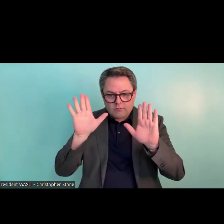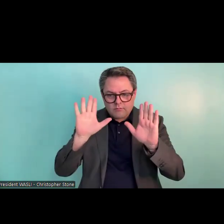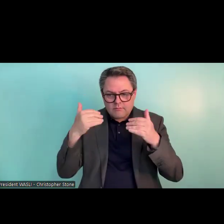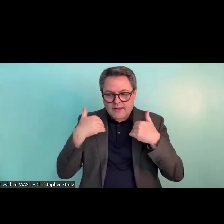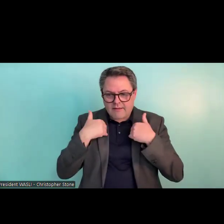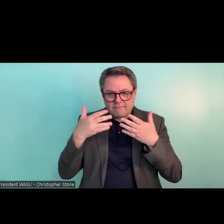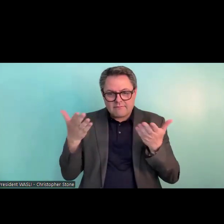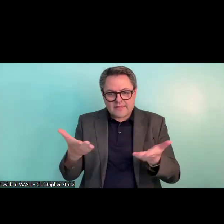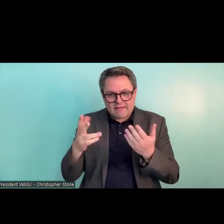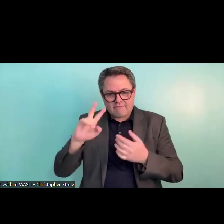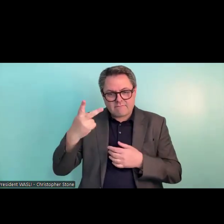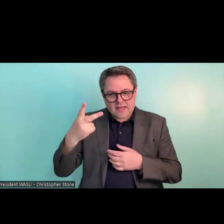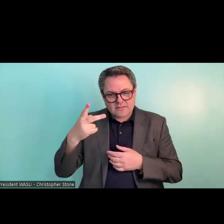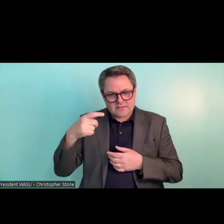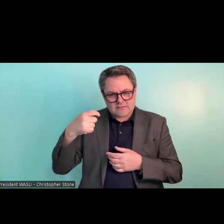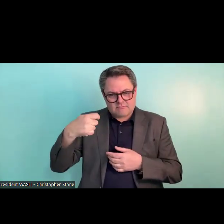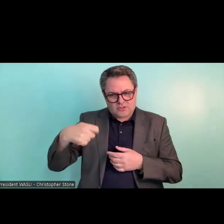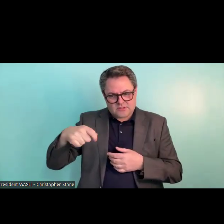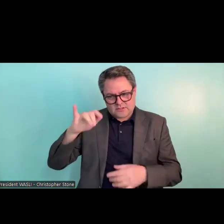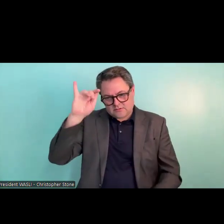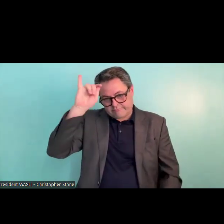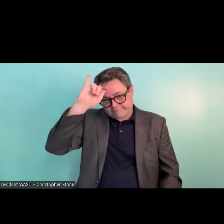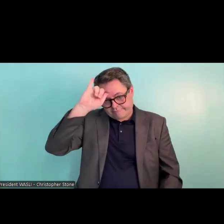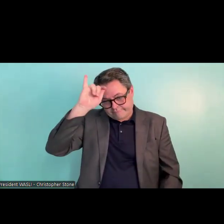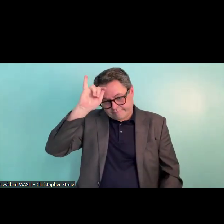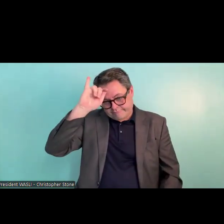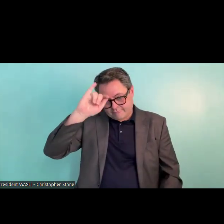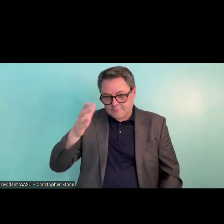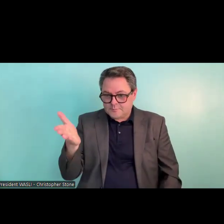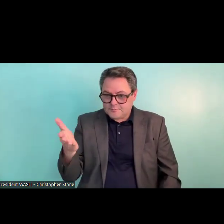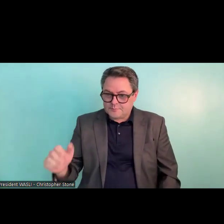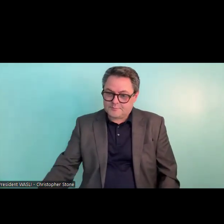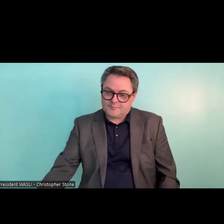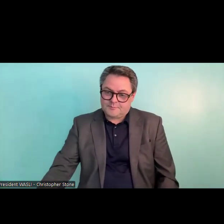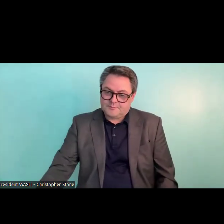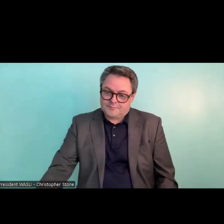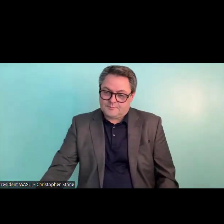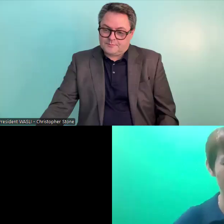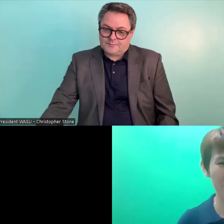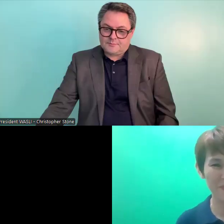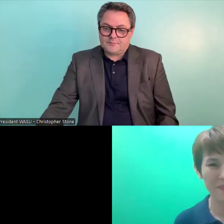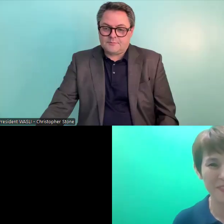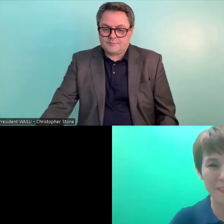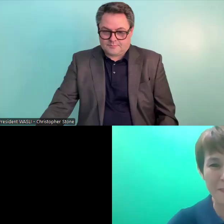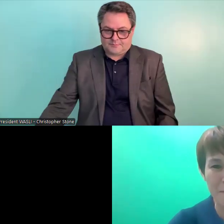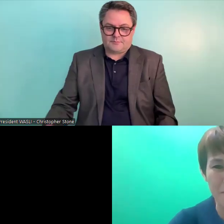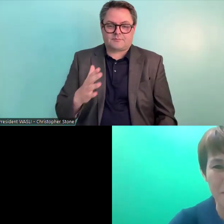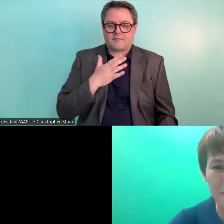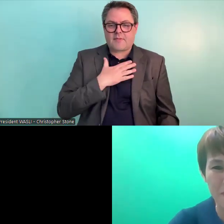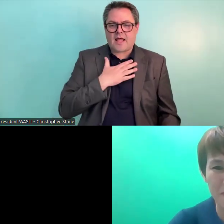Could I ask the board to join me on camera to say hello? So we have with us the Vice President,